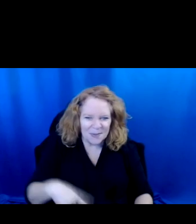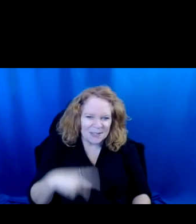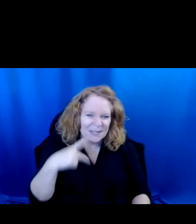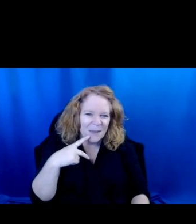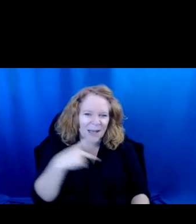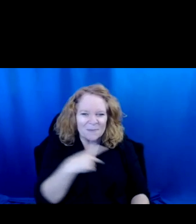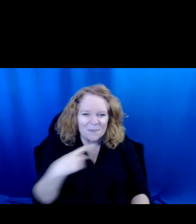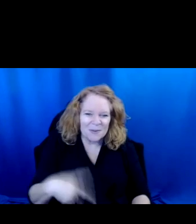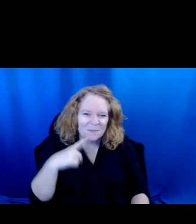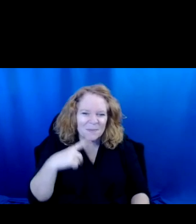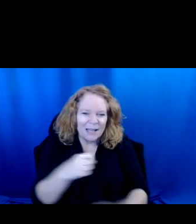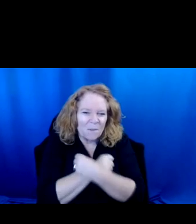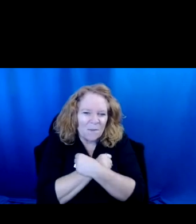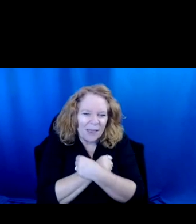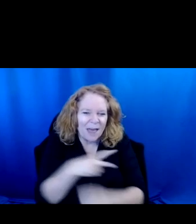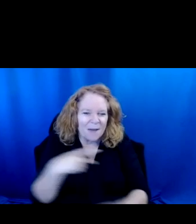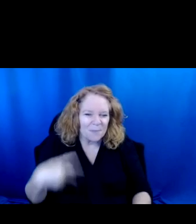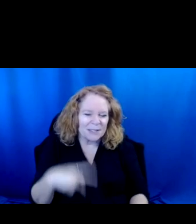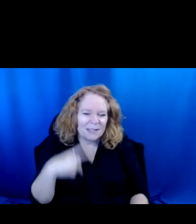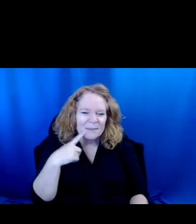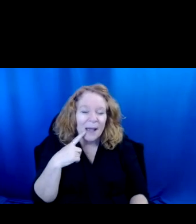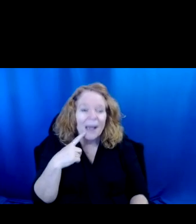Creaky, cranky, candy's going back. Princess Peggy, we love Princess Peggy.